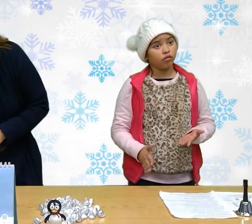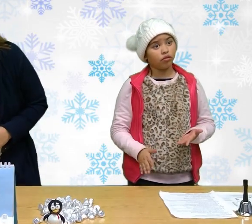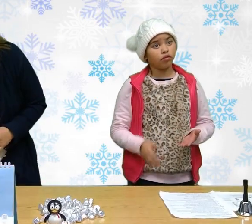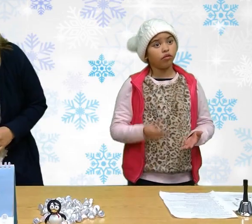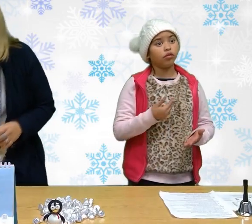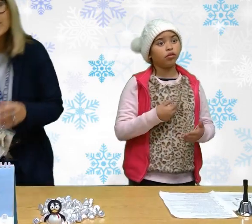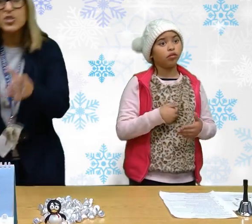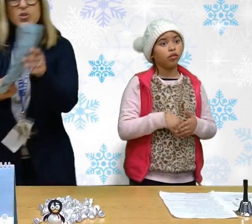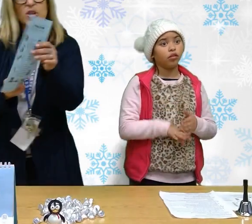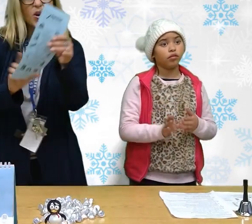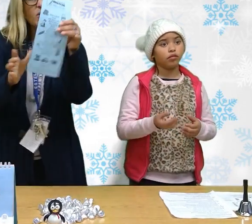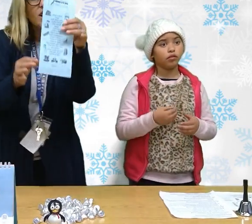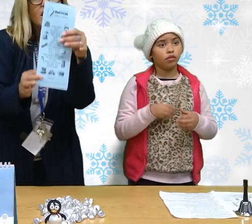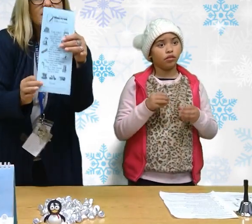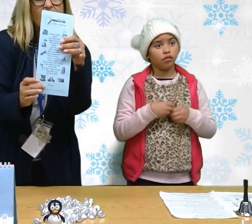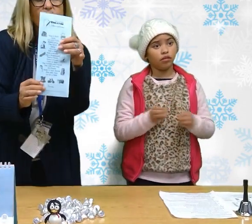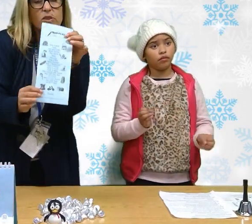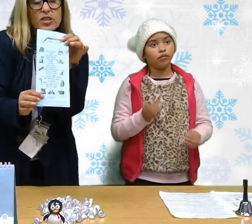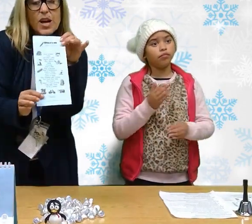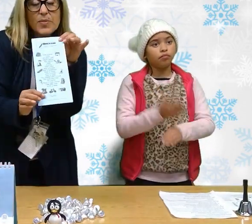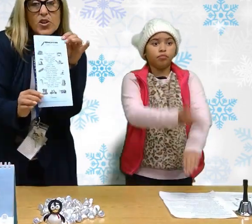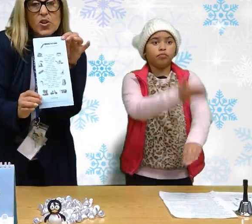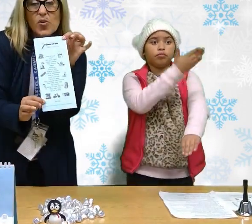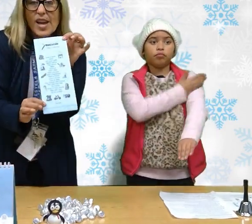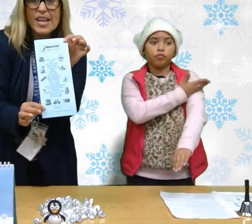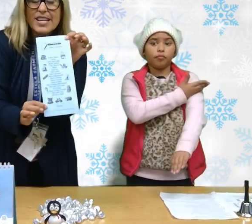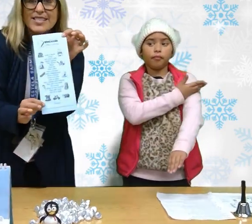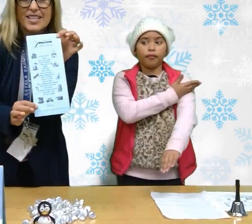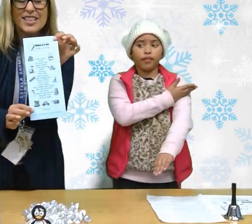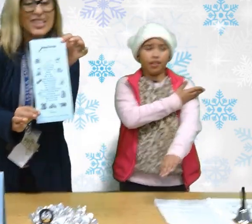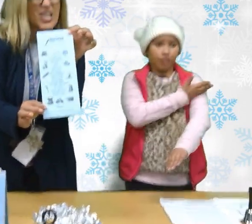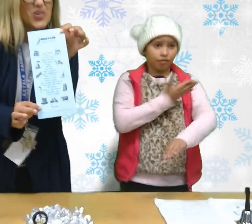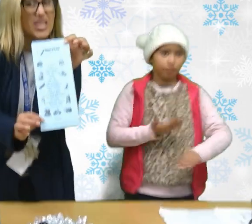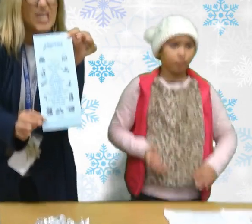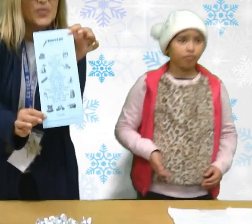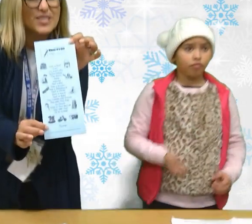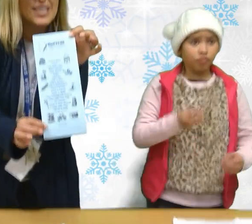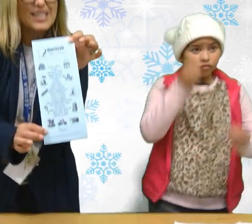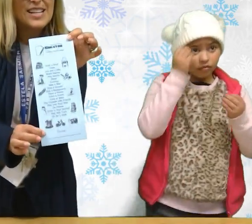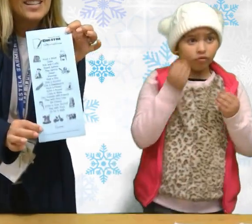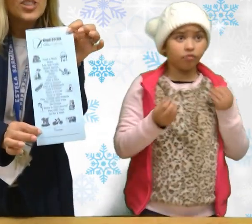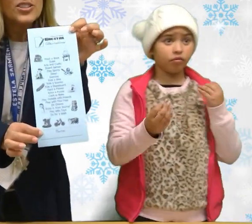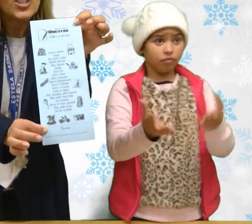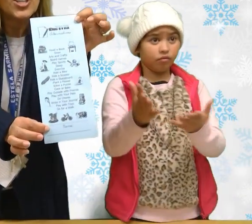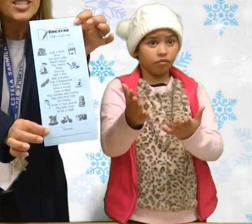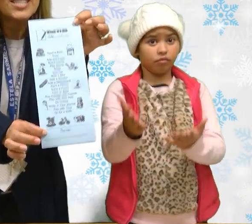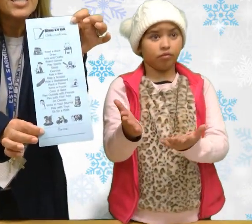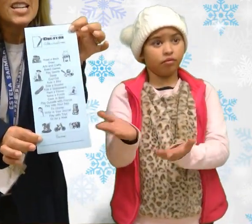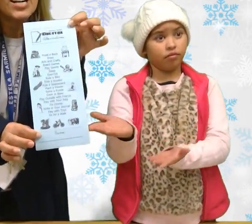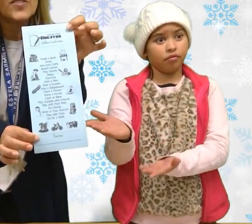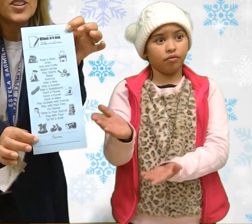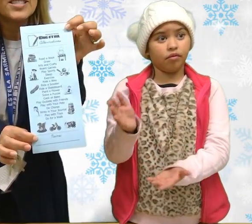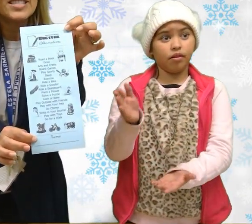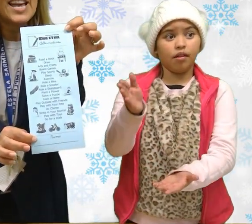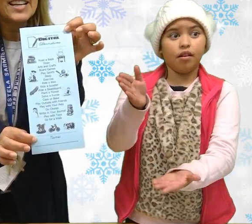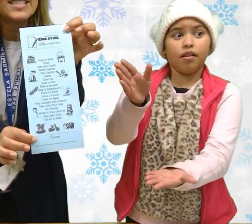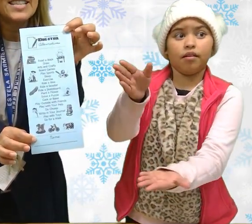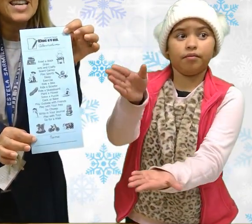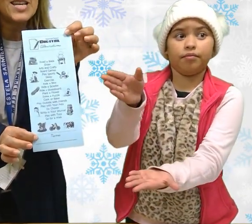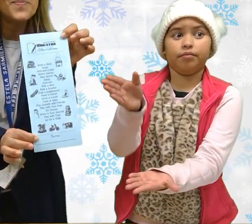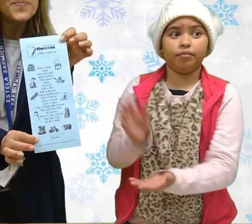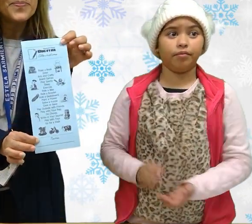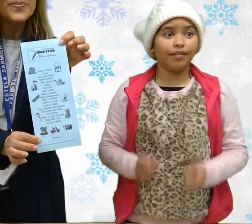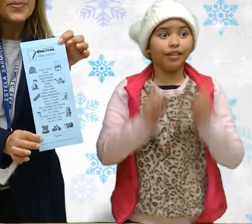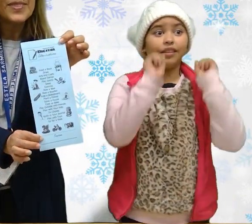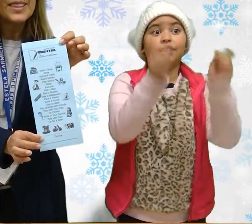Also, want to let you know that coming your way is a little gift, courtesy of our tech